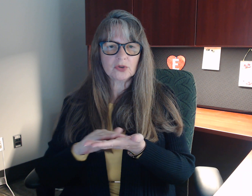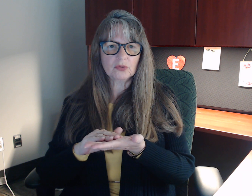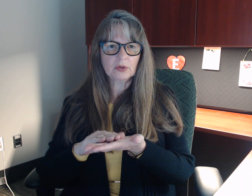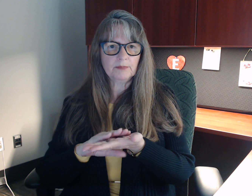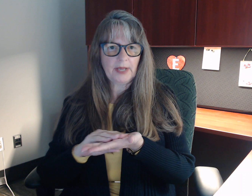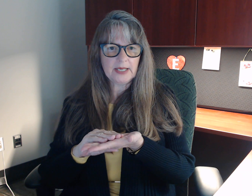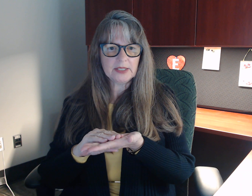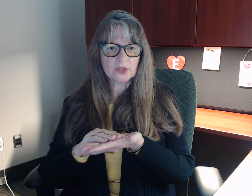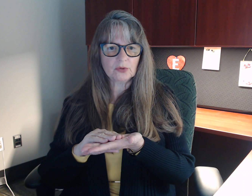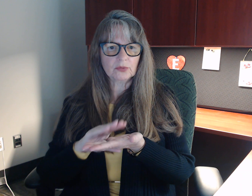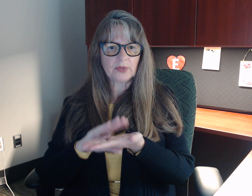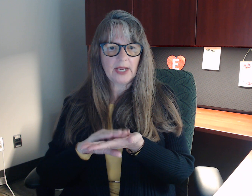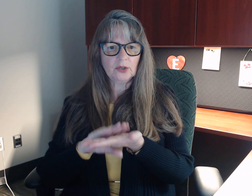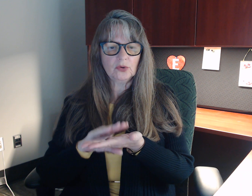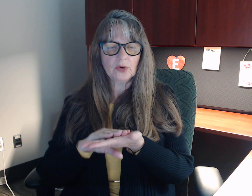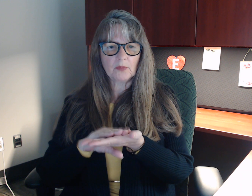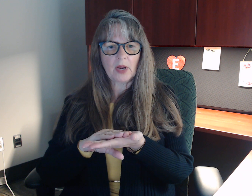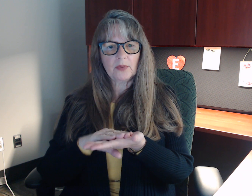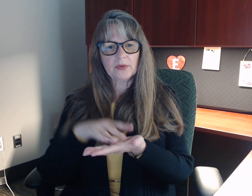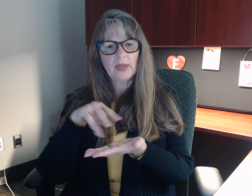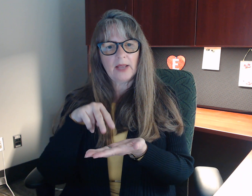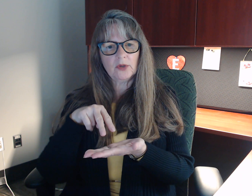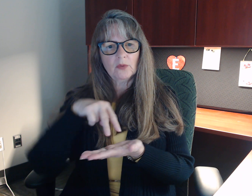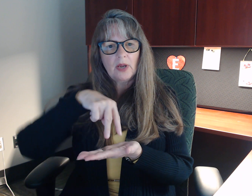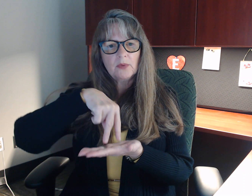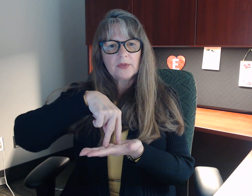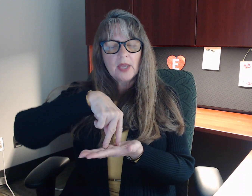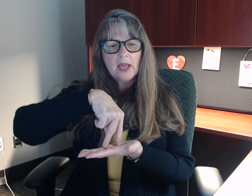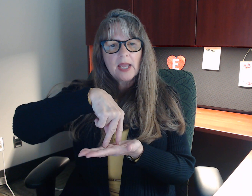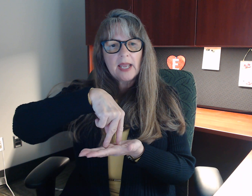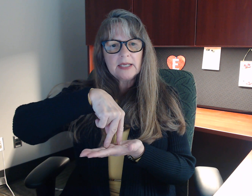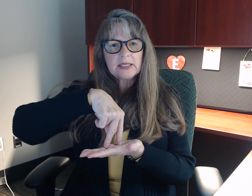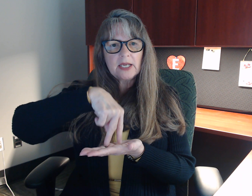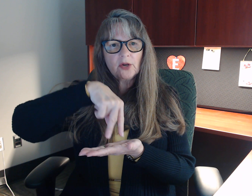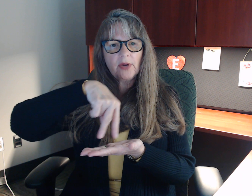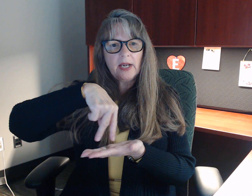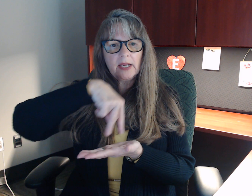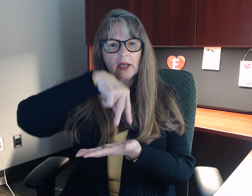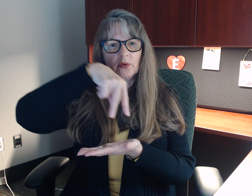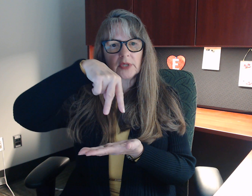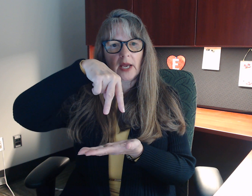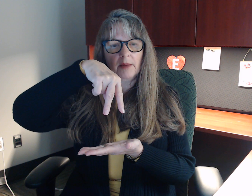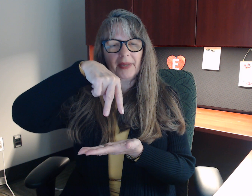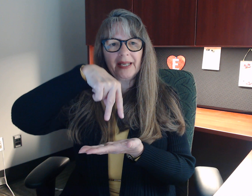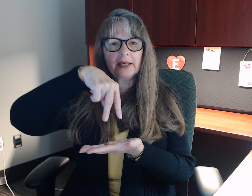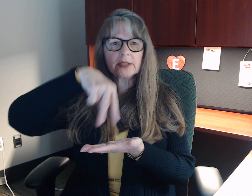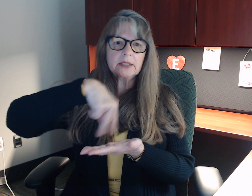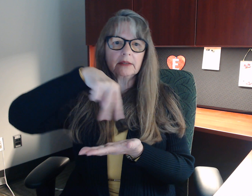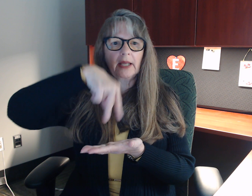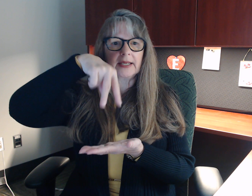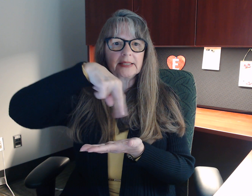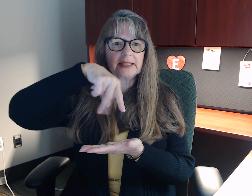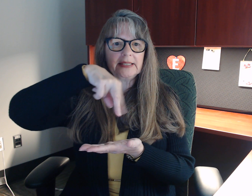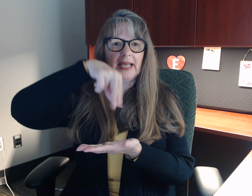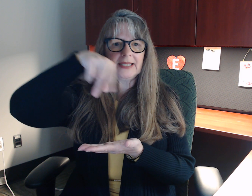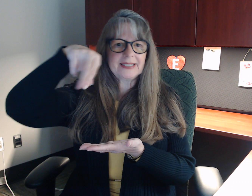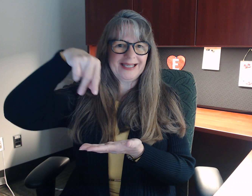your base, your hand you do not write with, and the hand that you write with is here, and it goes up, and it doesn't like it's